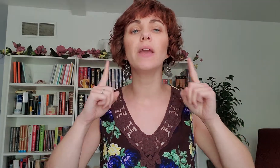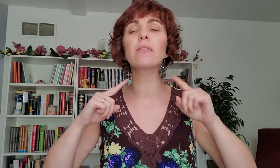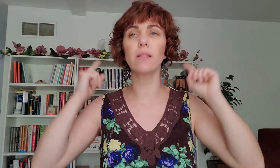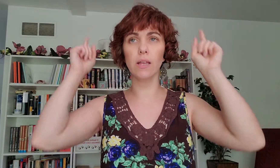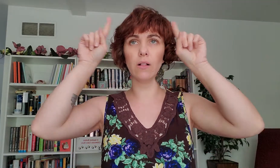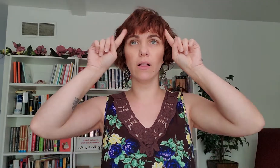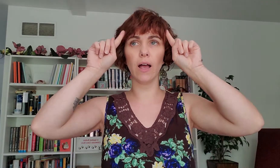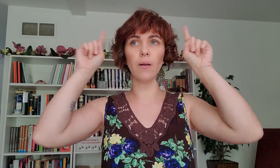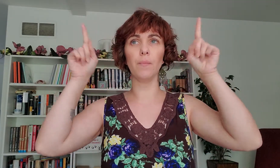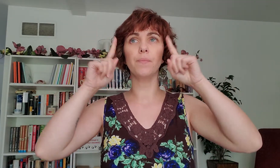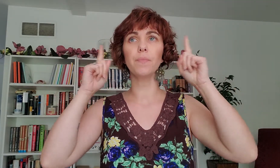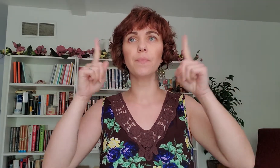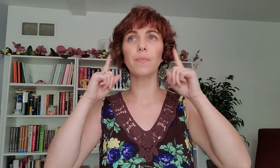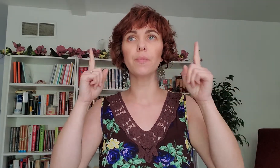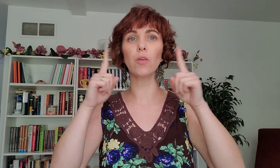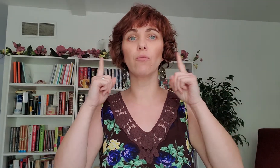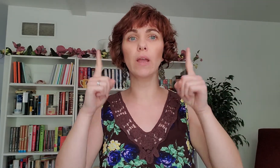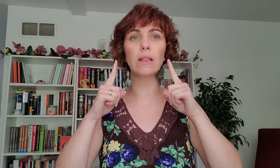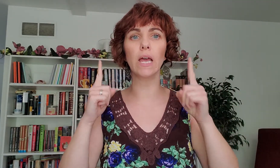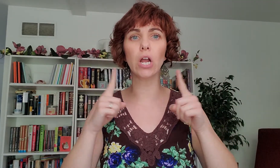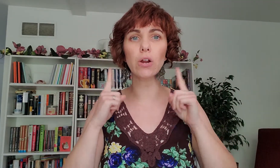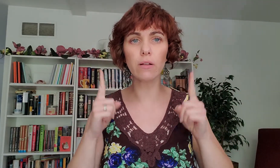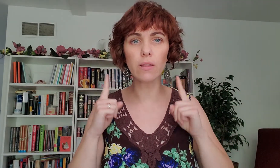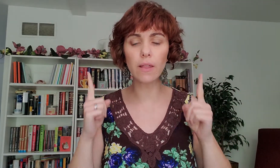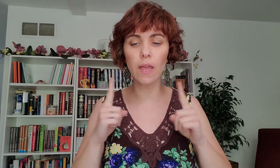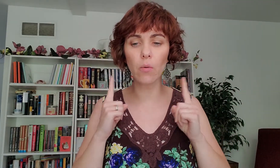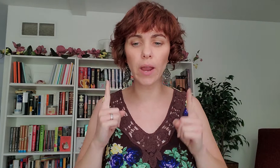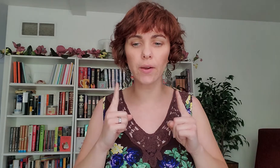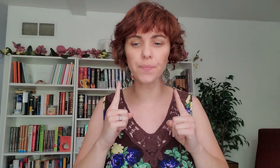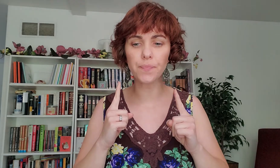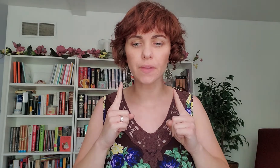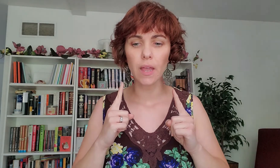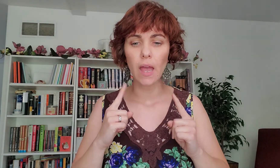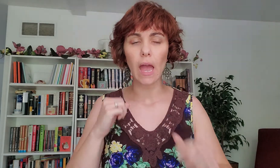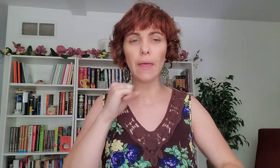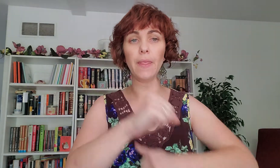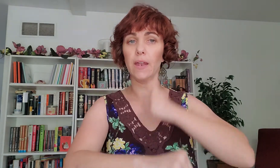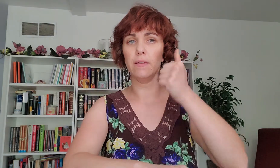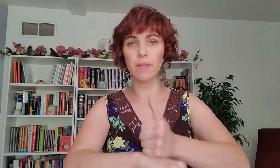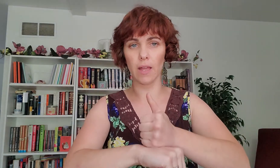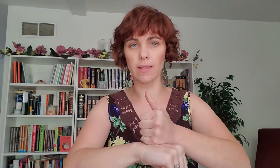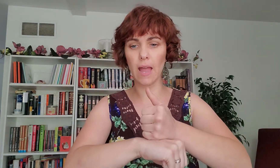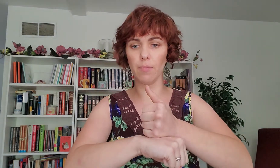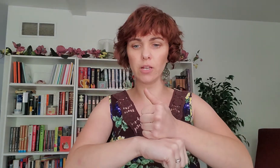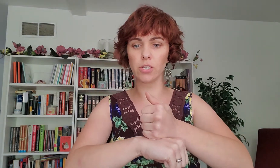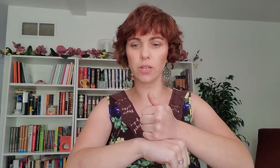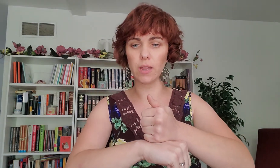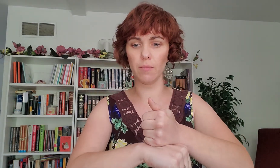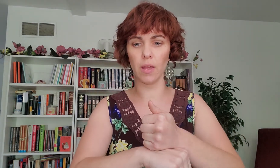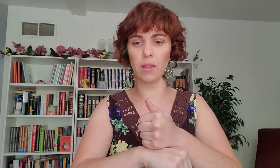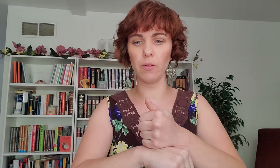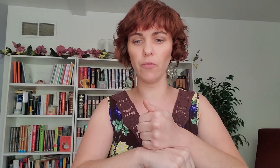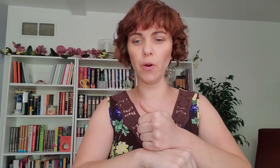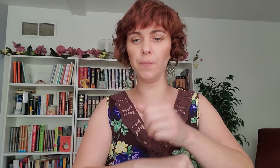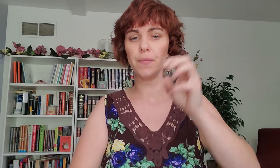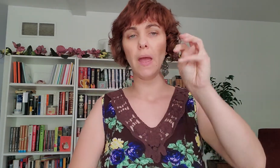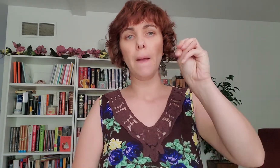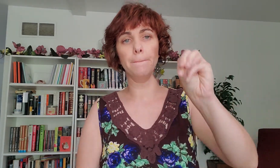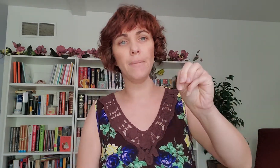the little, the ringlet curls that they wear. And then established, same sign as before.